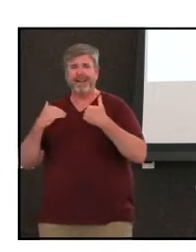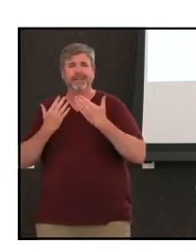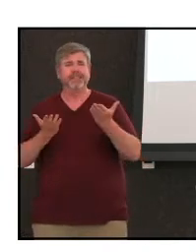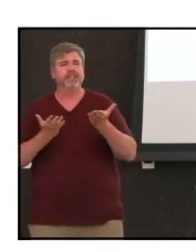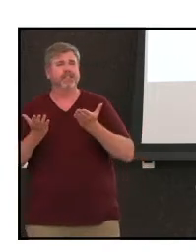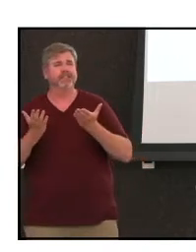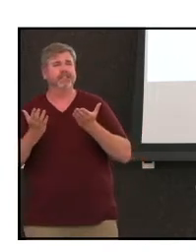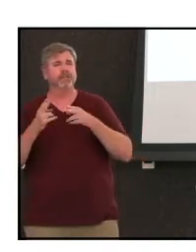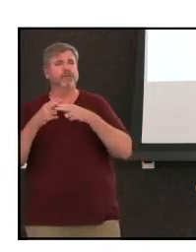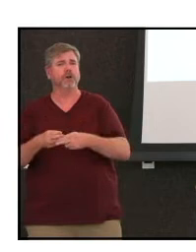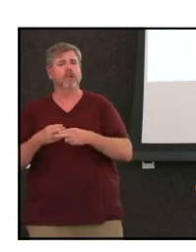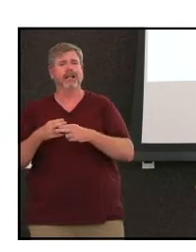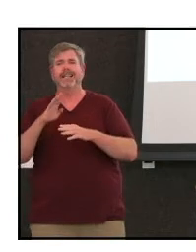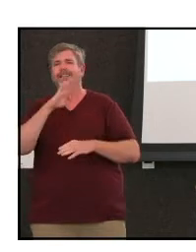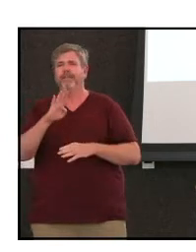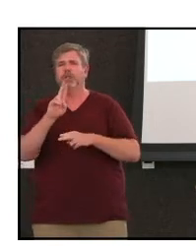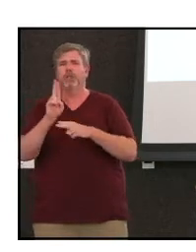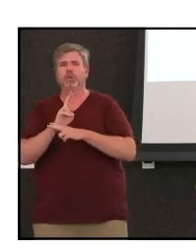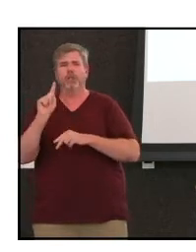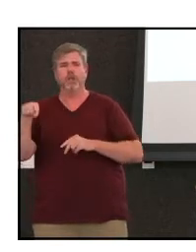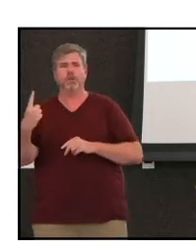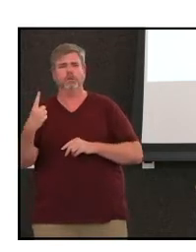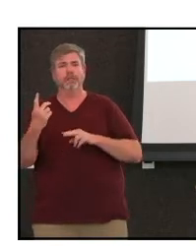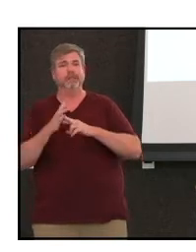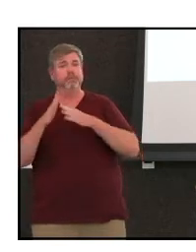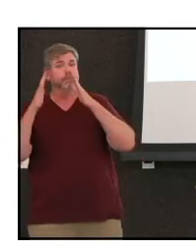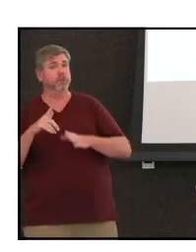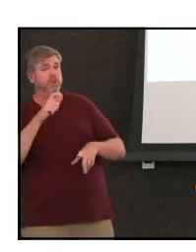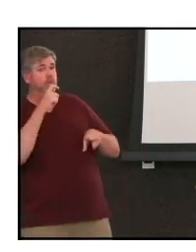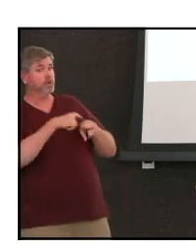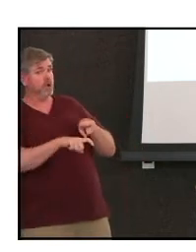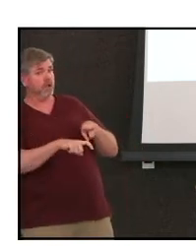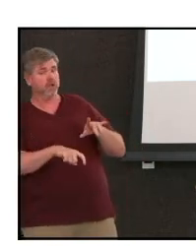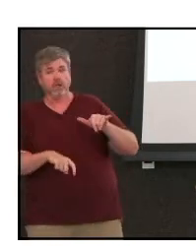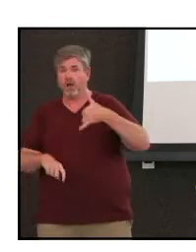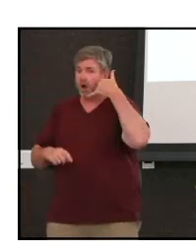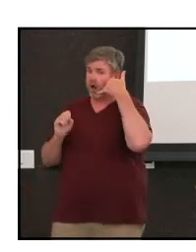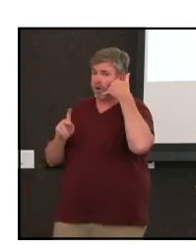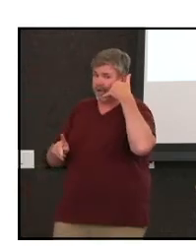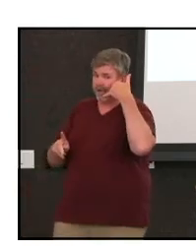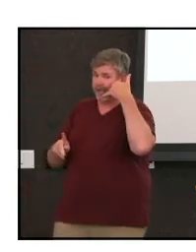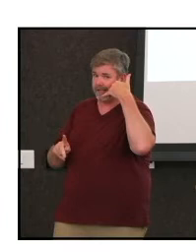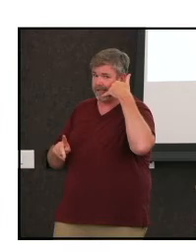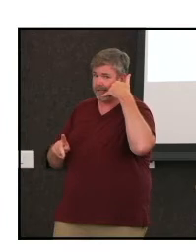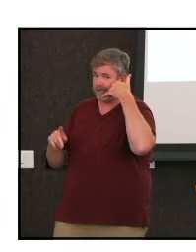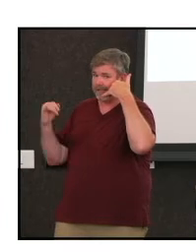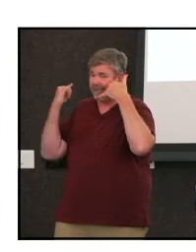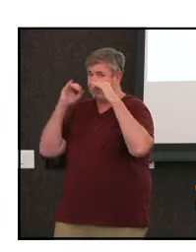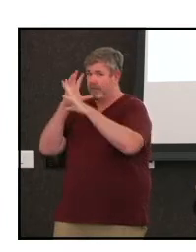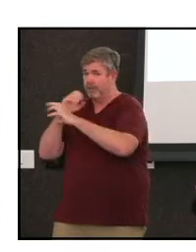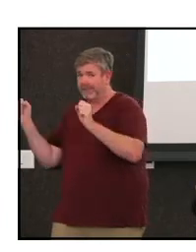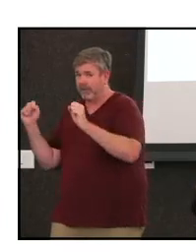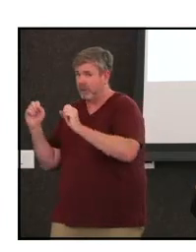stigma-free operator who will answer the phone. They'll remain on the line with you, make sure you're responding, and if at any point you lose consciousness and you don't respond, they'll